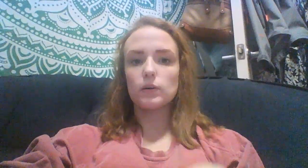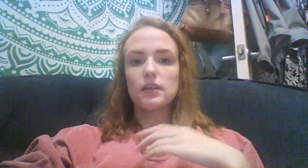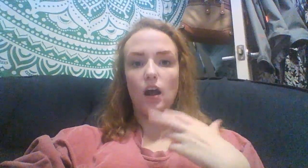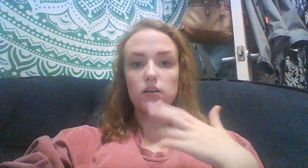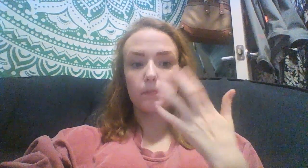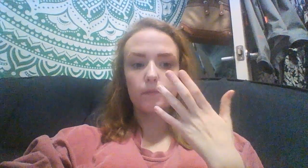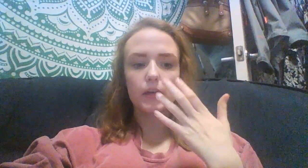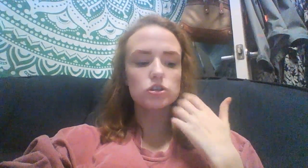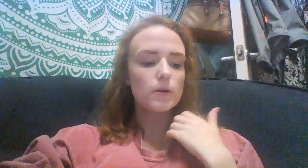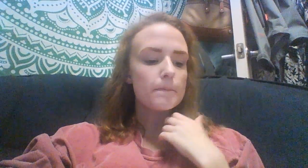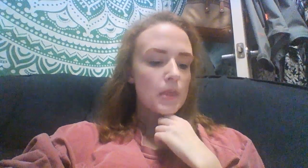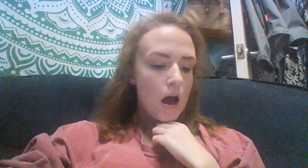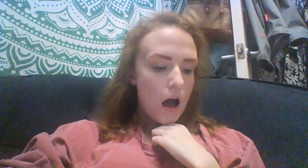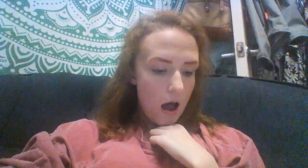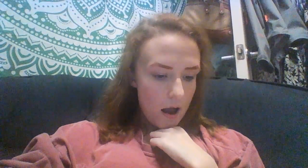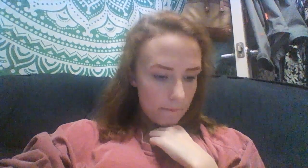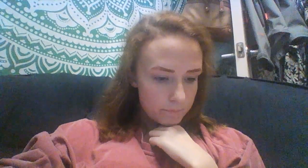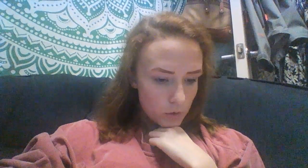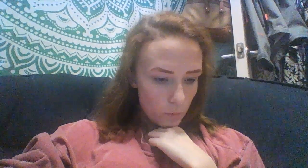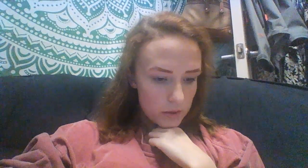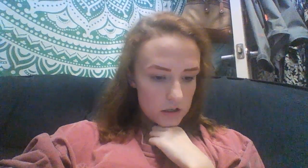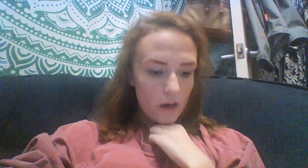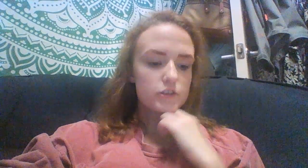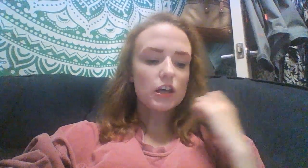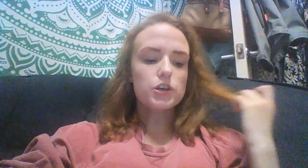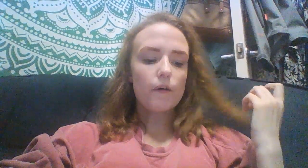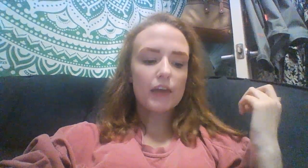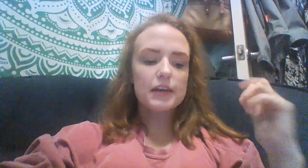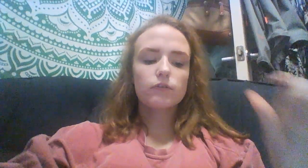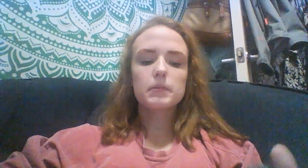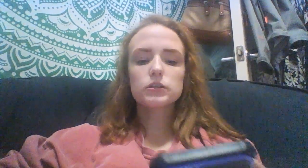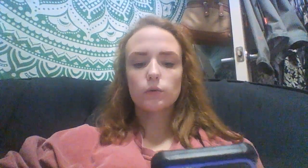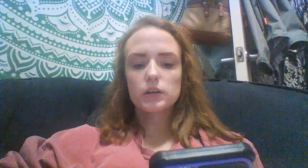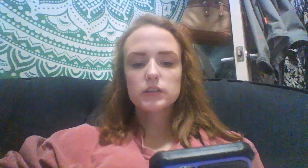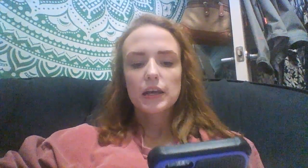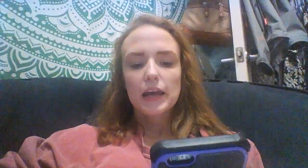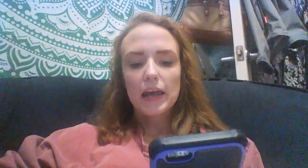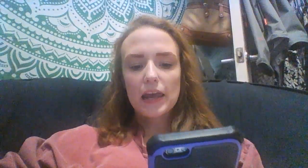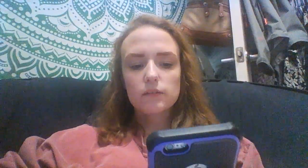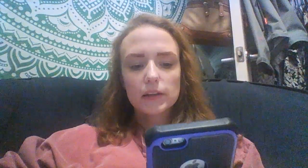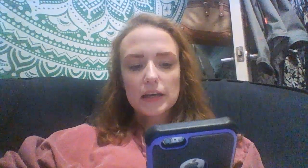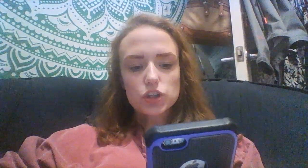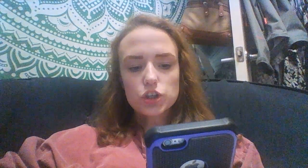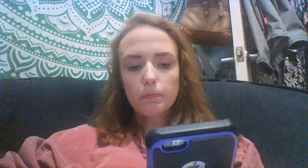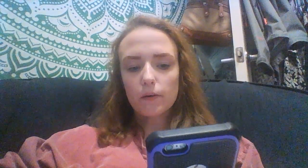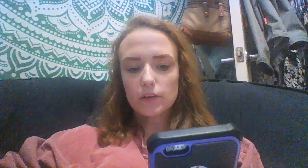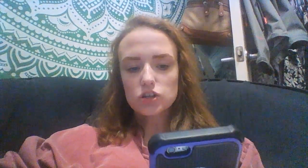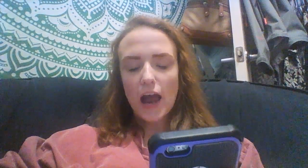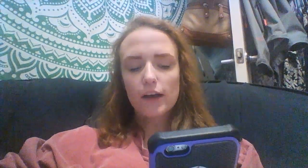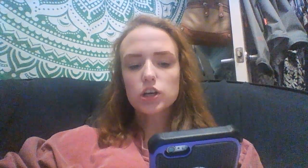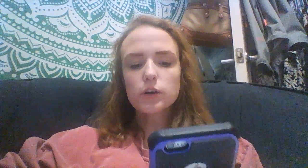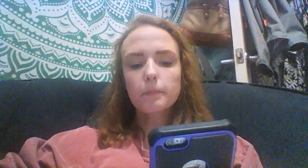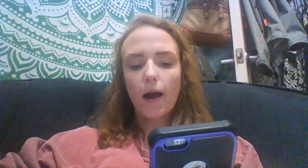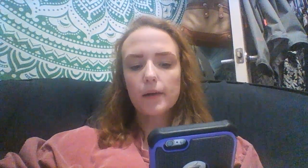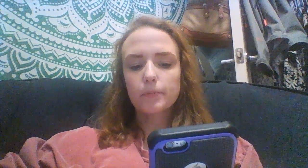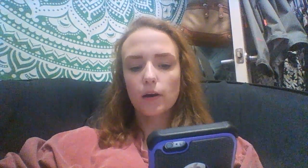the underprivileged. With the knowledge that you have gained from this course, in relation to privilege, how can you apply